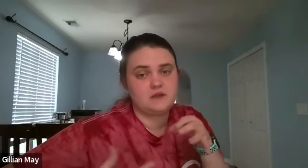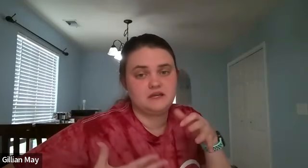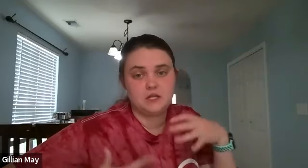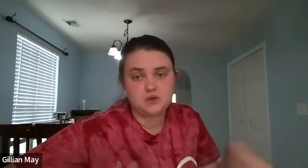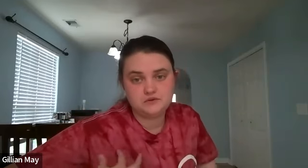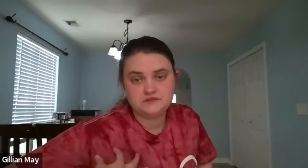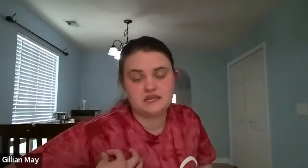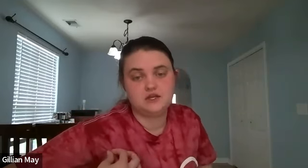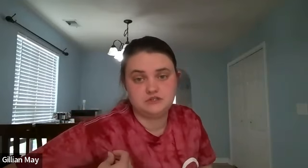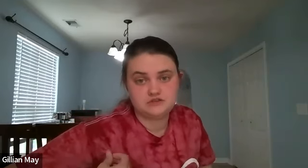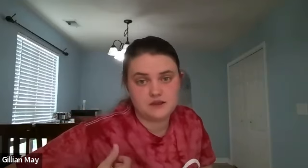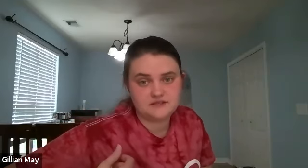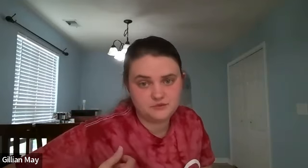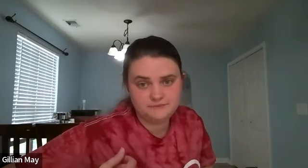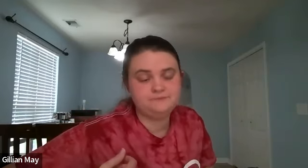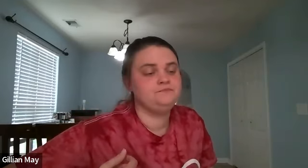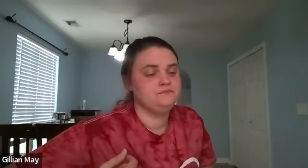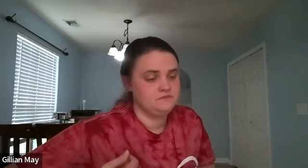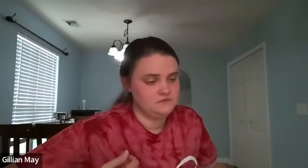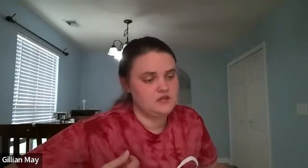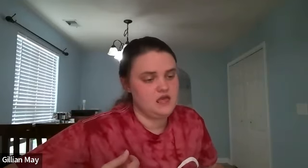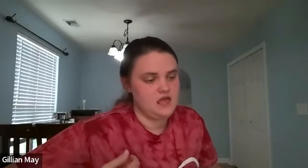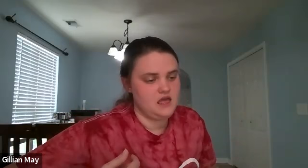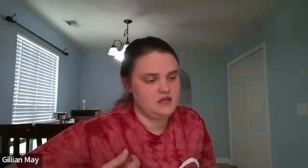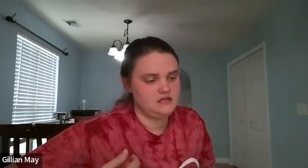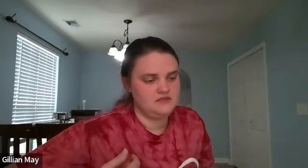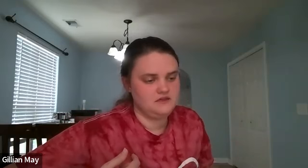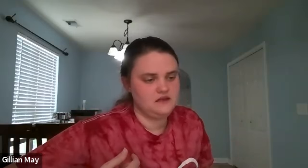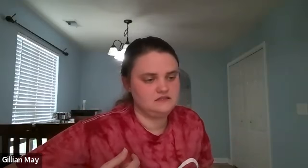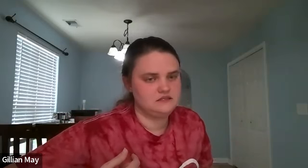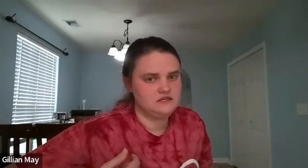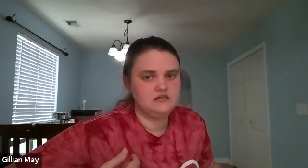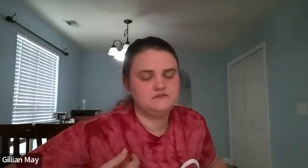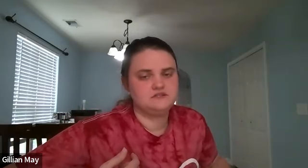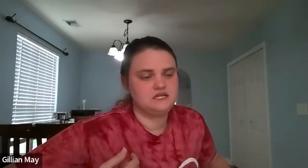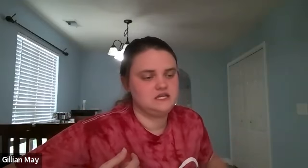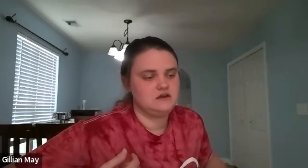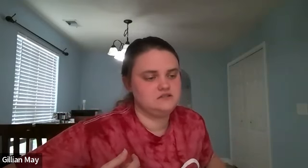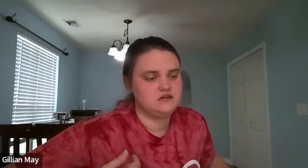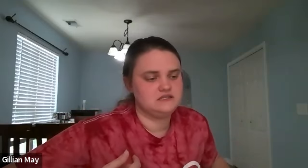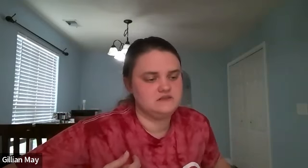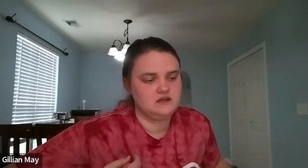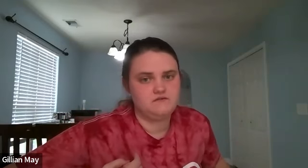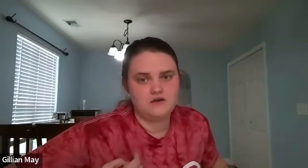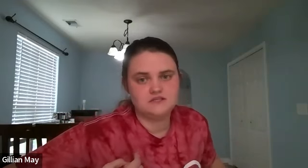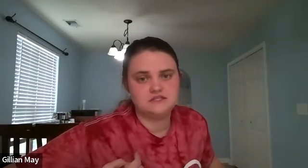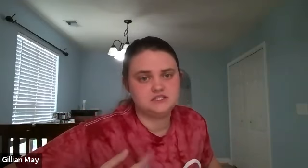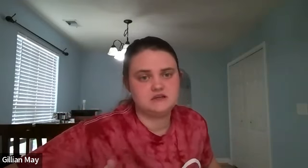describing clothes, like how you would describe someone. And I think that's it. If there's anything else you guys can think of, obviously just let Miss